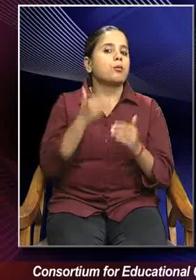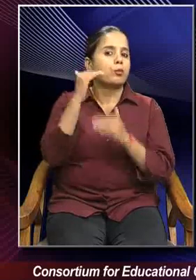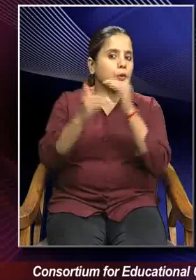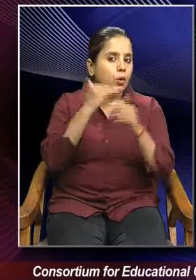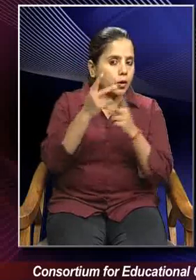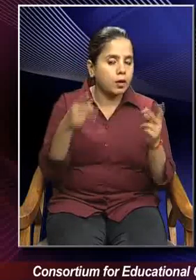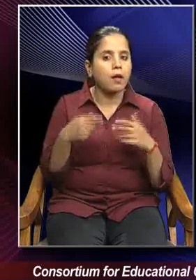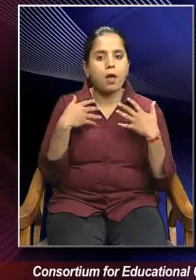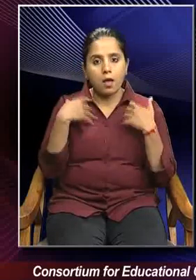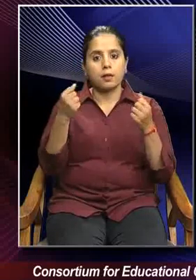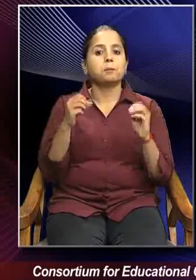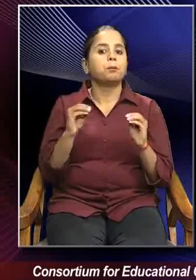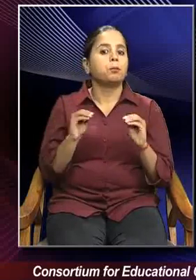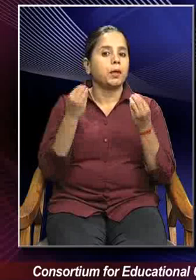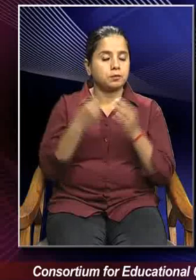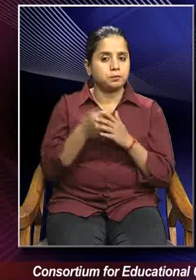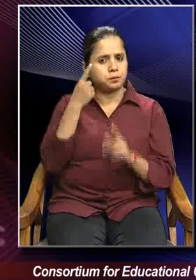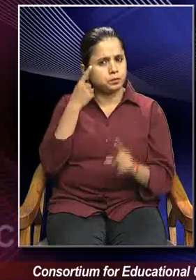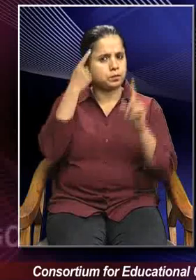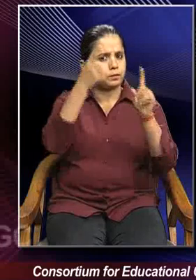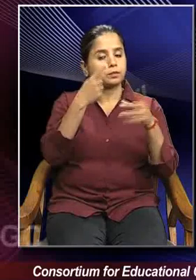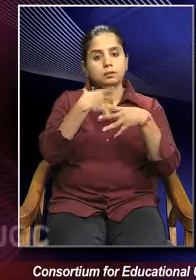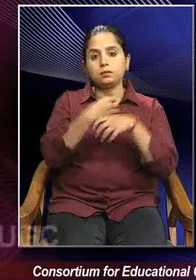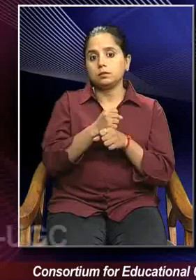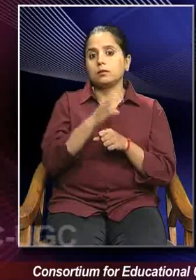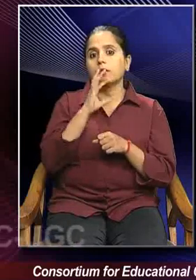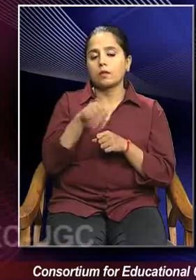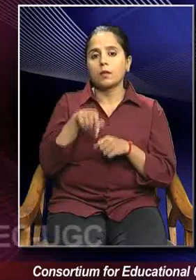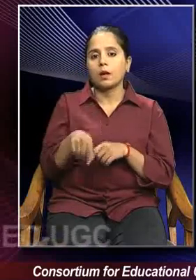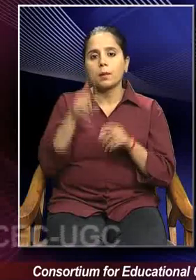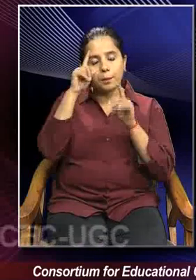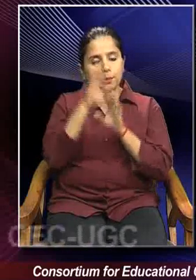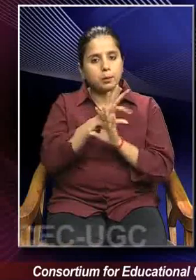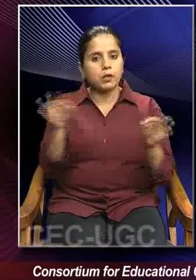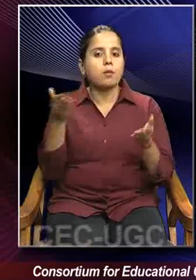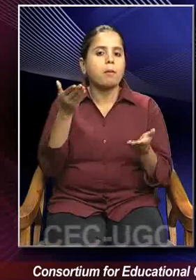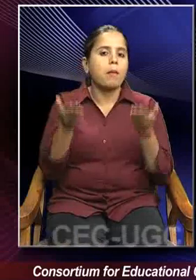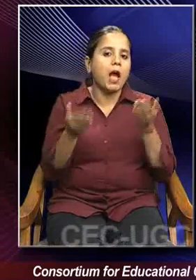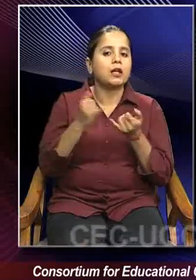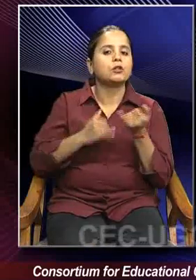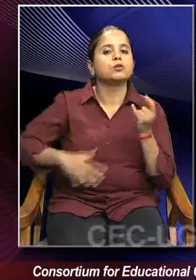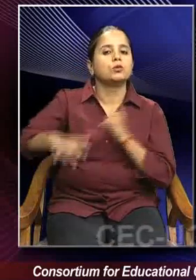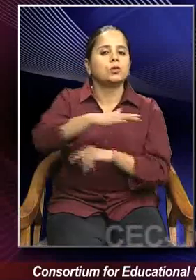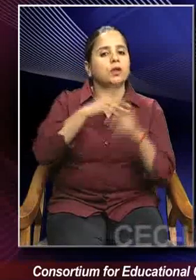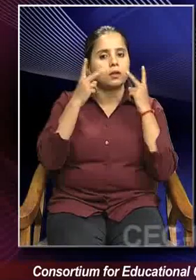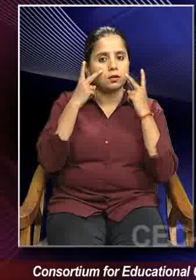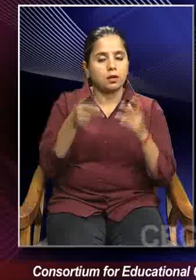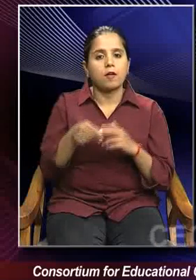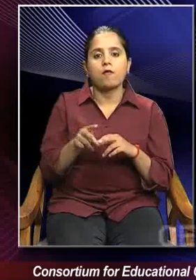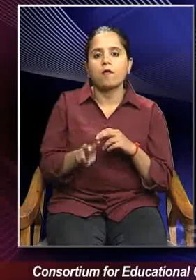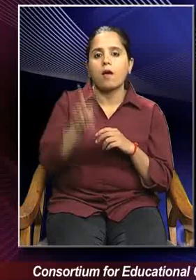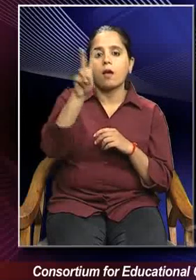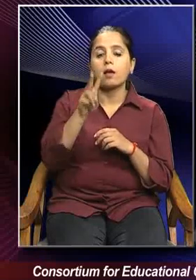and the well-being, aiming to create a peaceful, balanced society that values